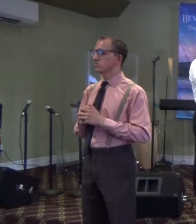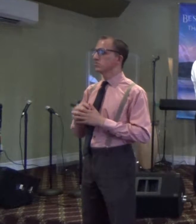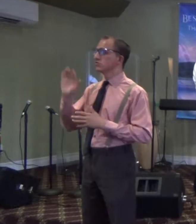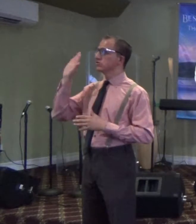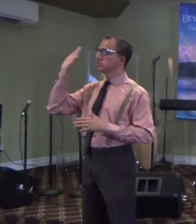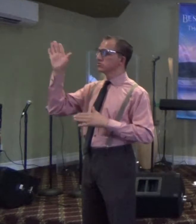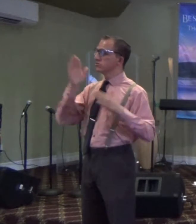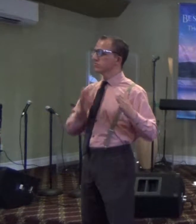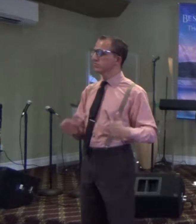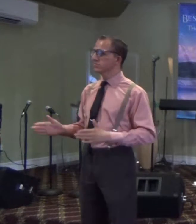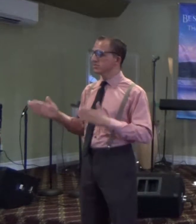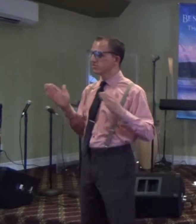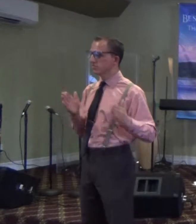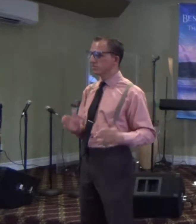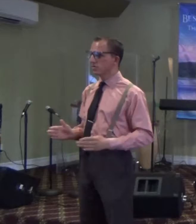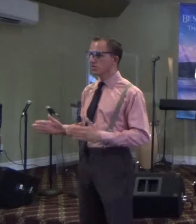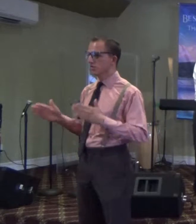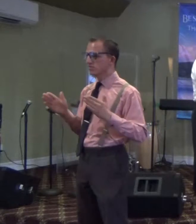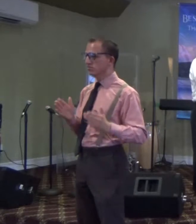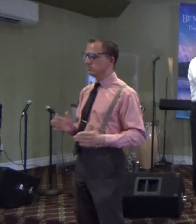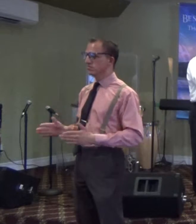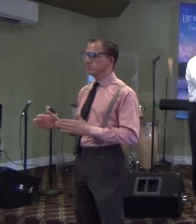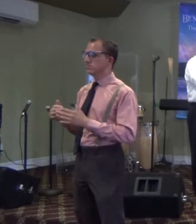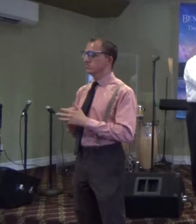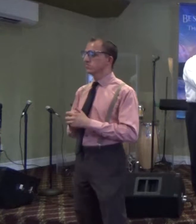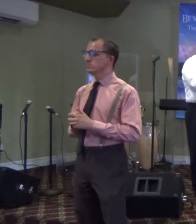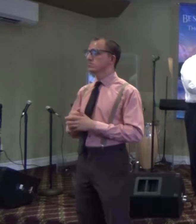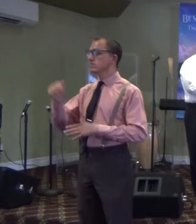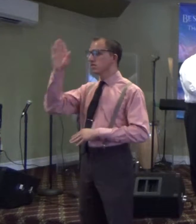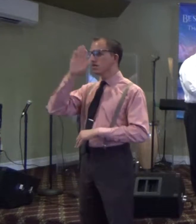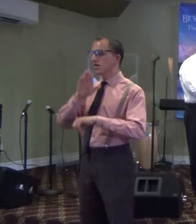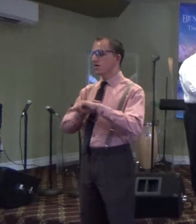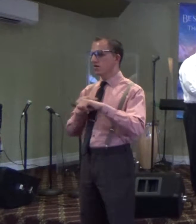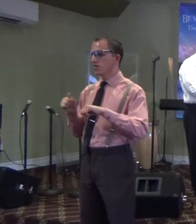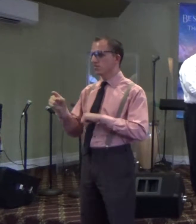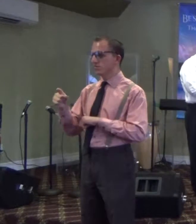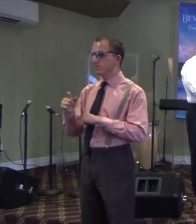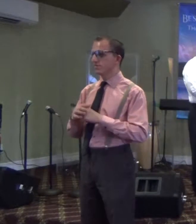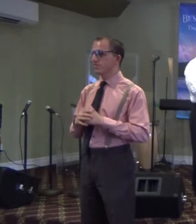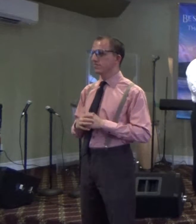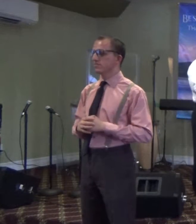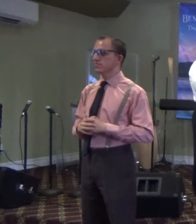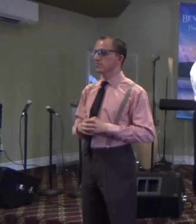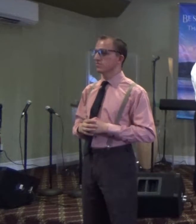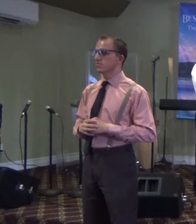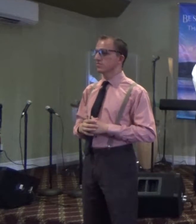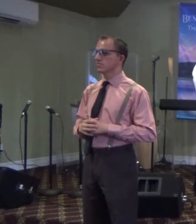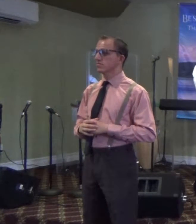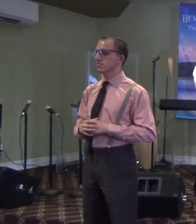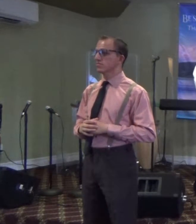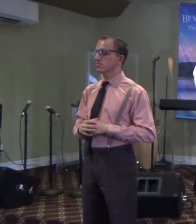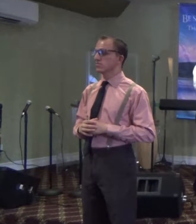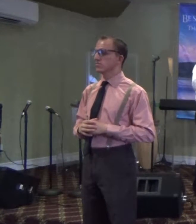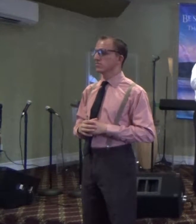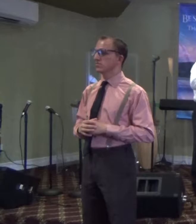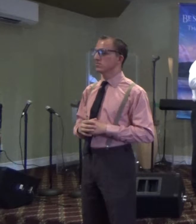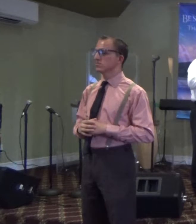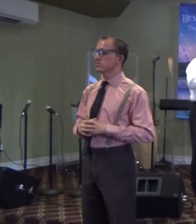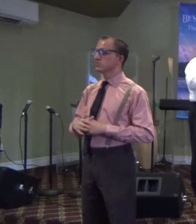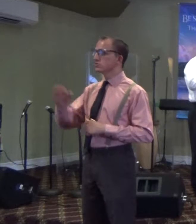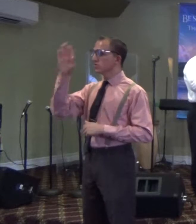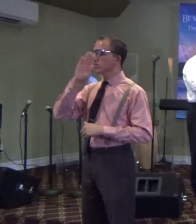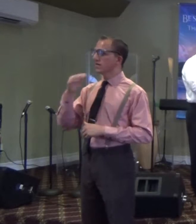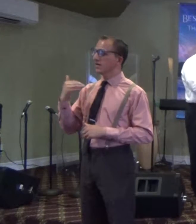al propósito de Dios according to the purpose of han God sido llamados. have been called. Para aquellos